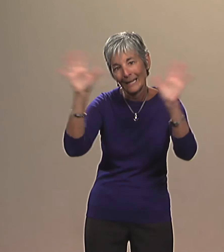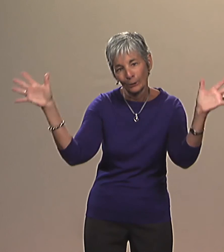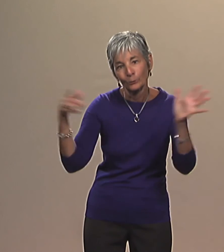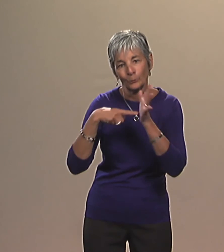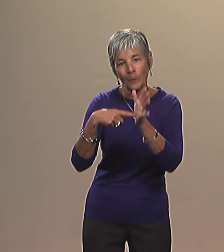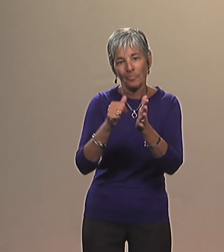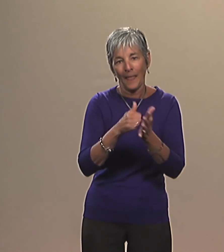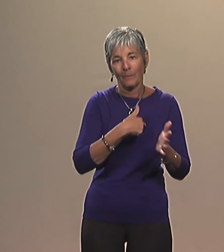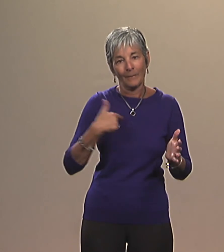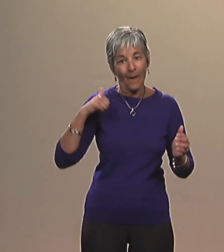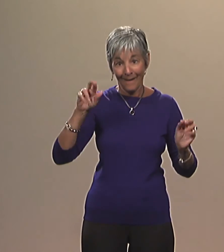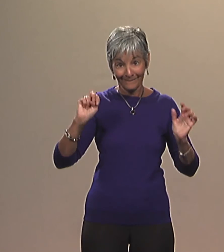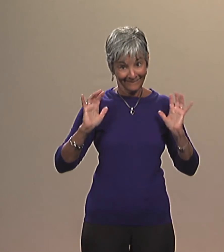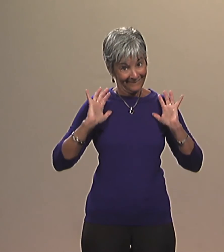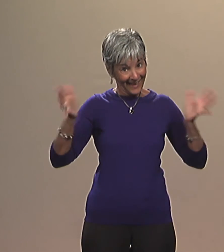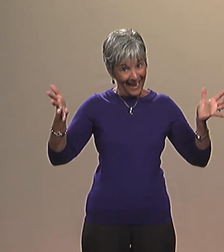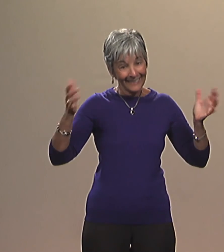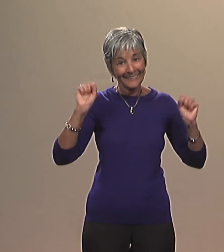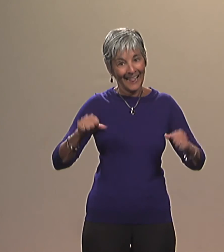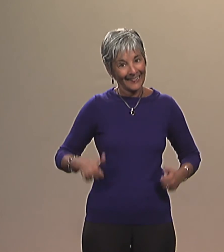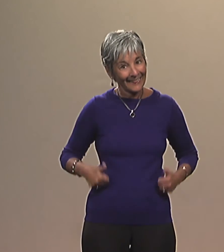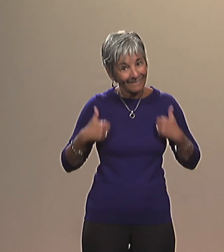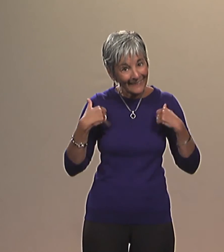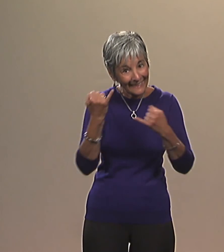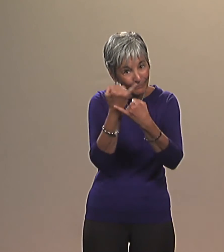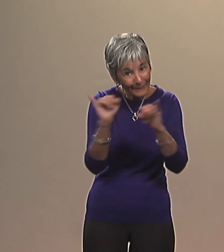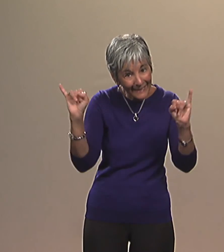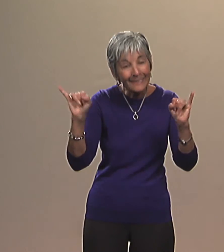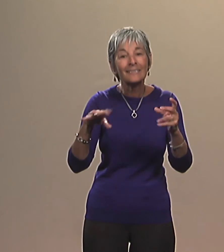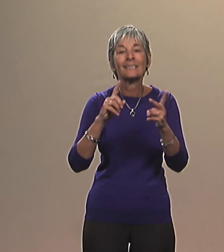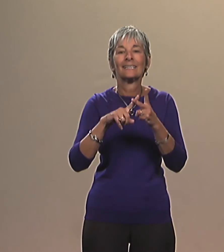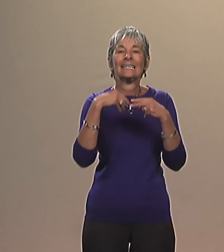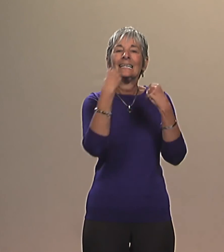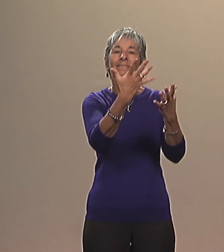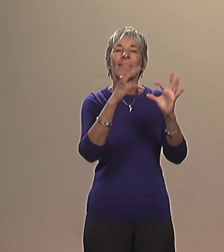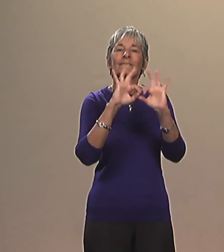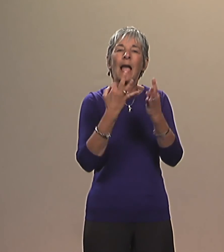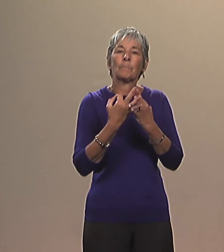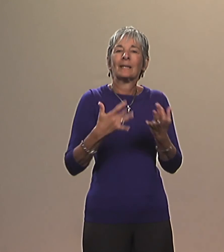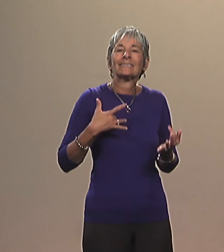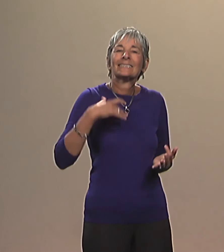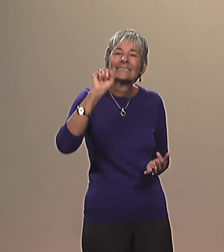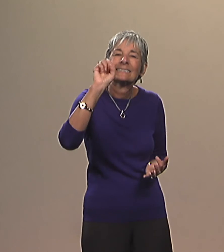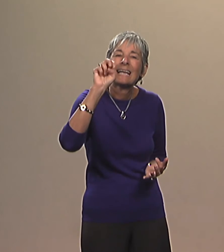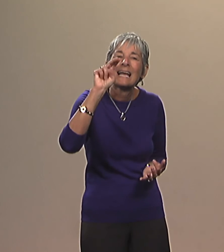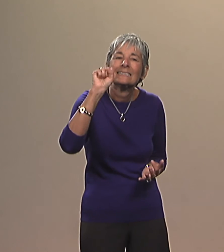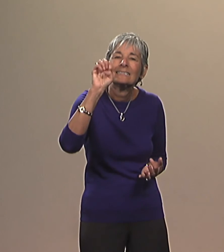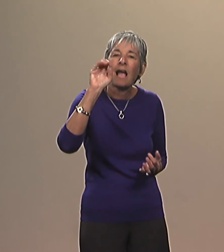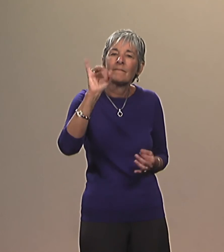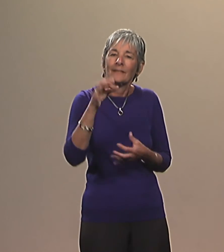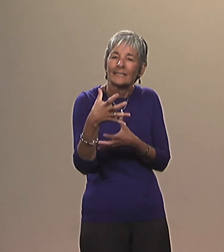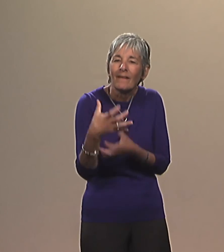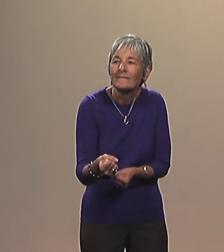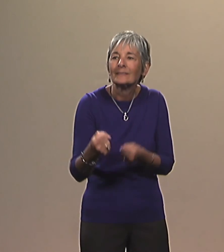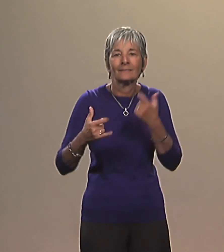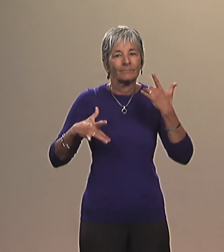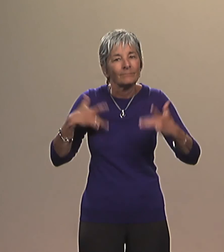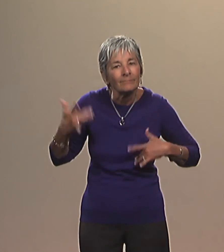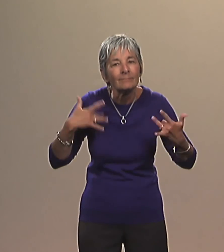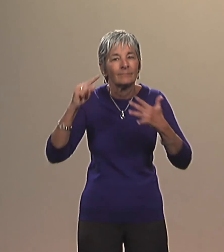so important, it demonstrates that deaf people are fine and that we can live independently, which gives families a sense of confidence about many things.